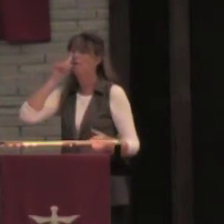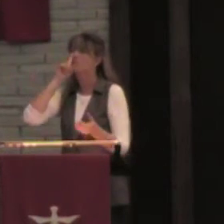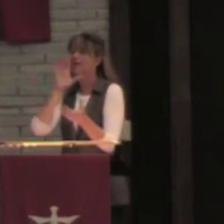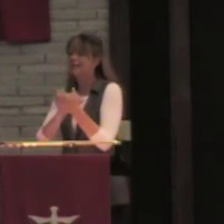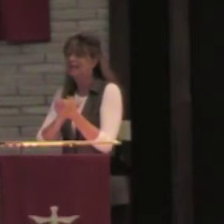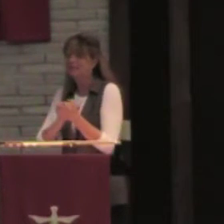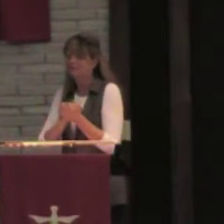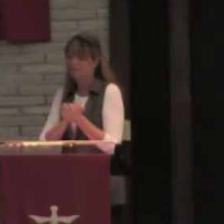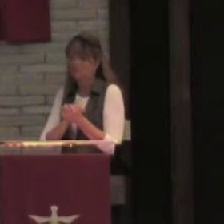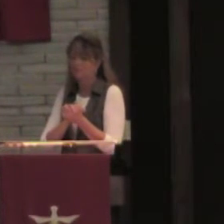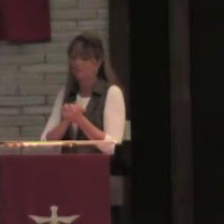And then number four,